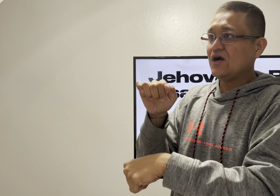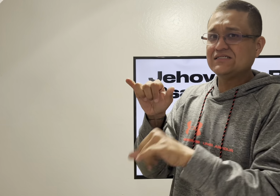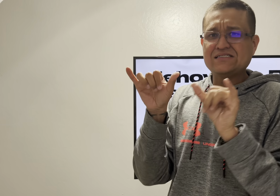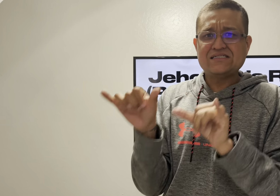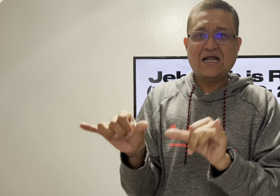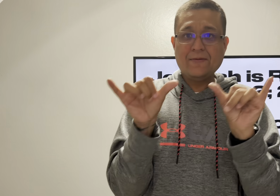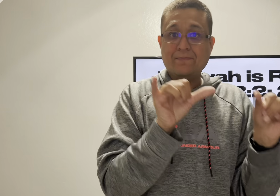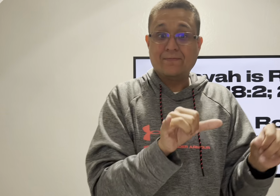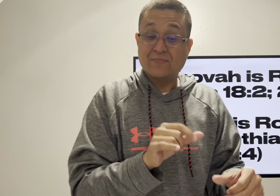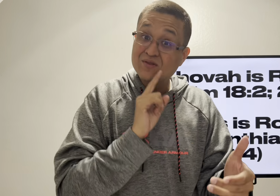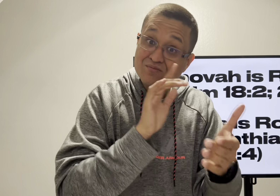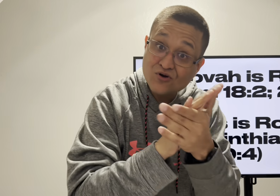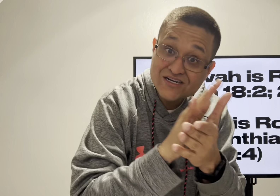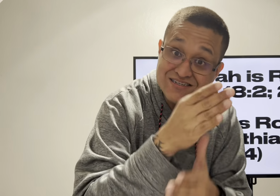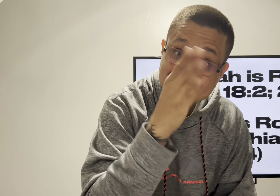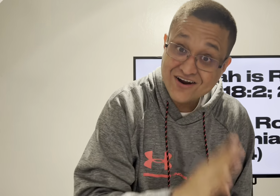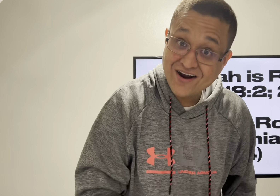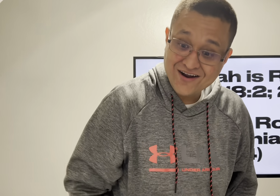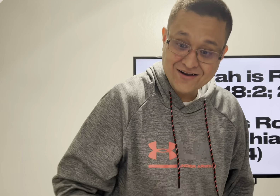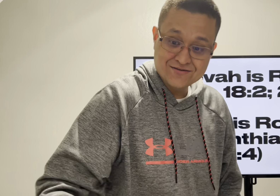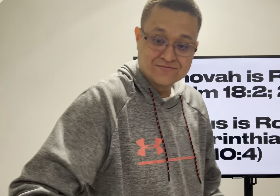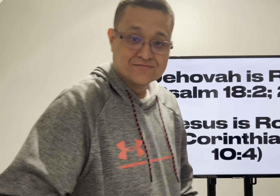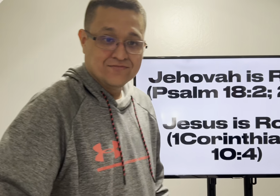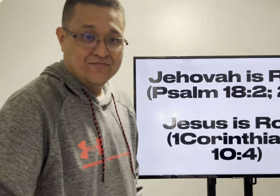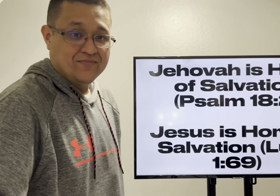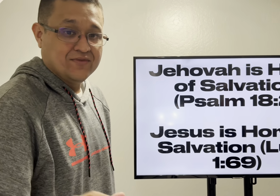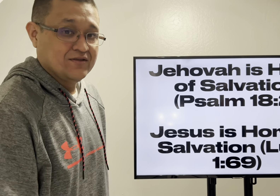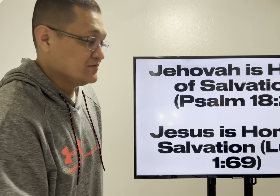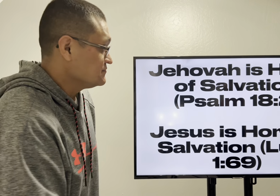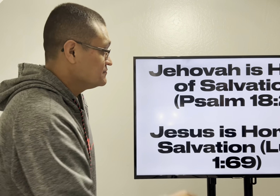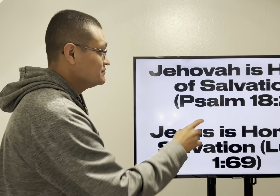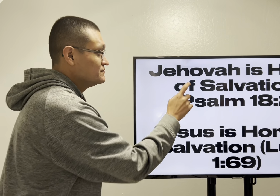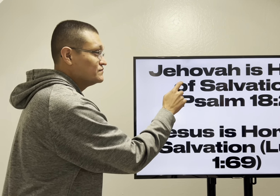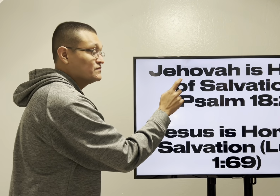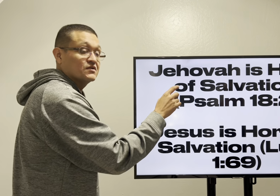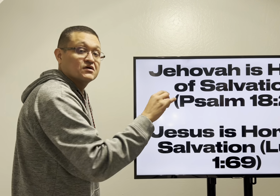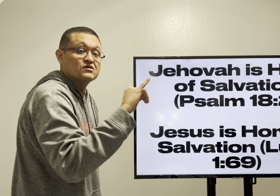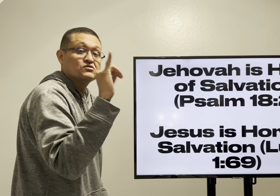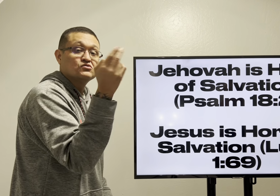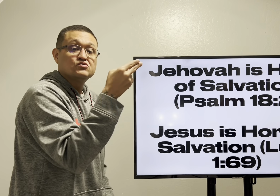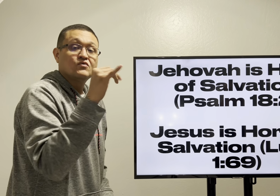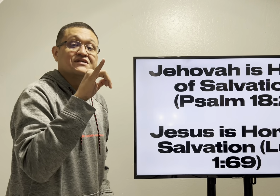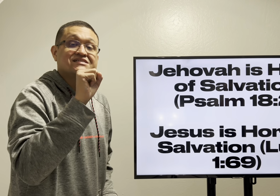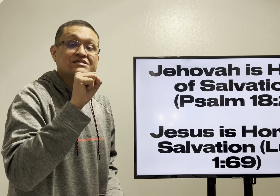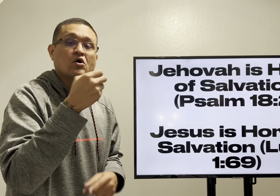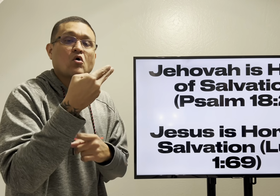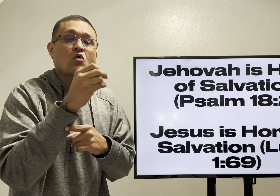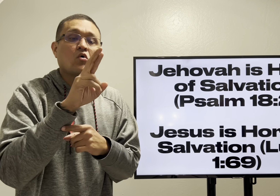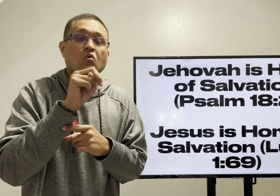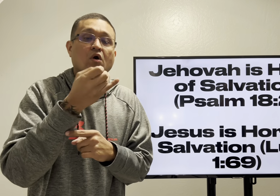So remember, in the Old Testament, they heard about Jehovah. And in the New Testament, they got to walk about with